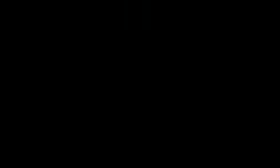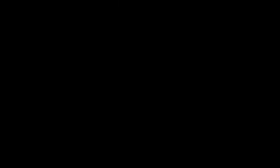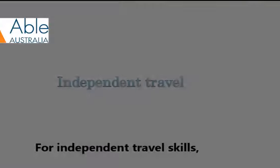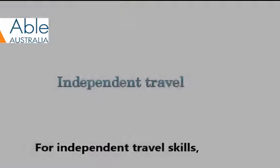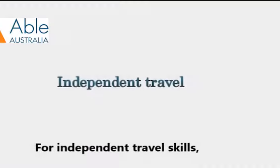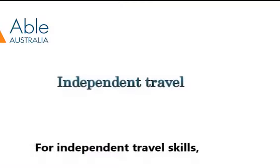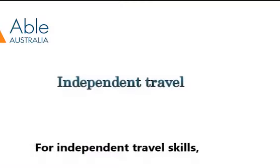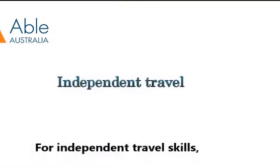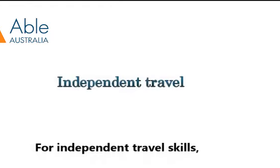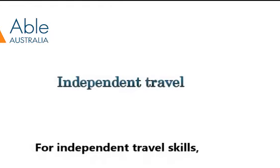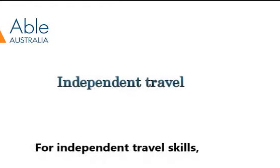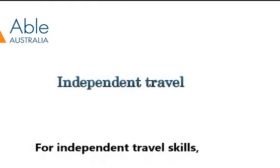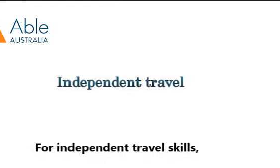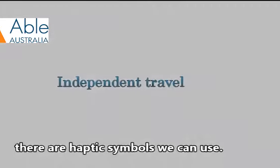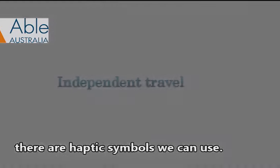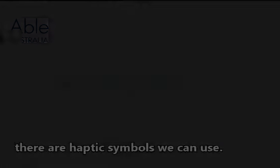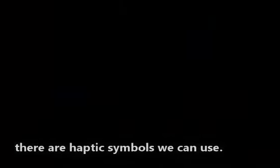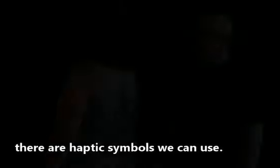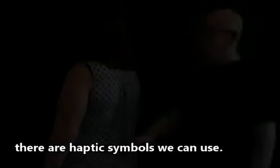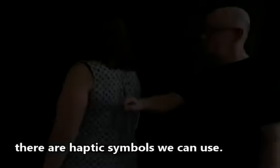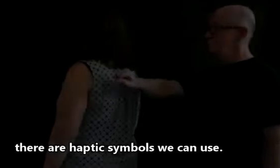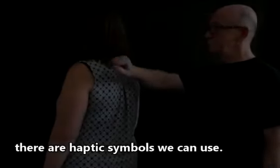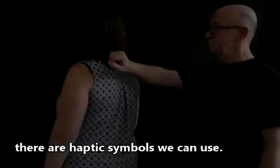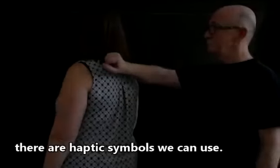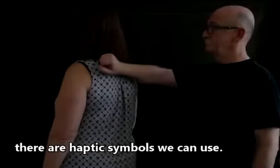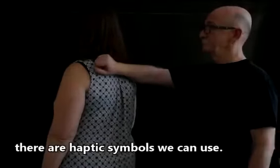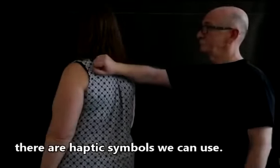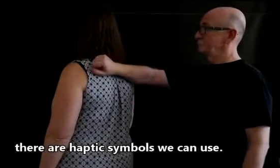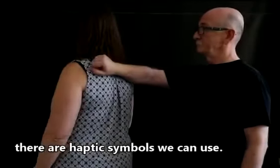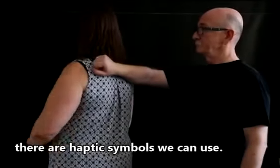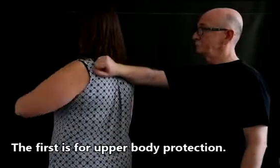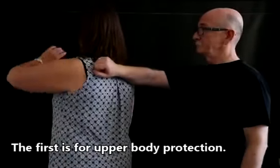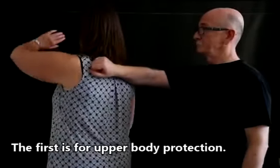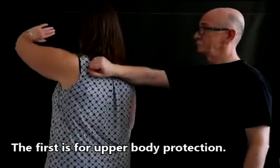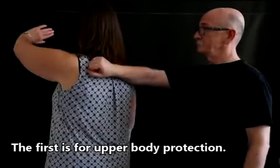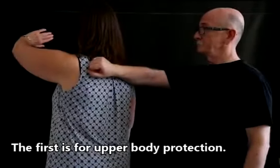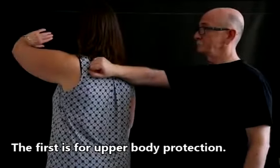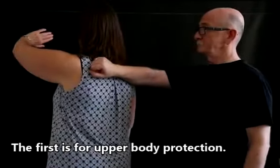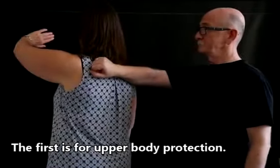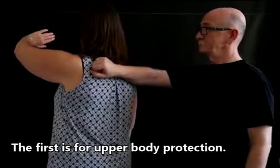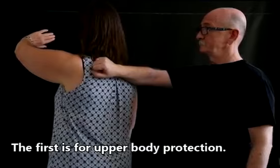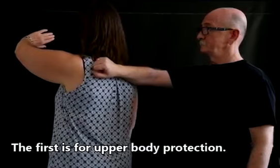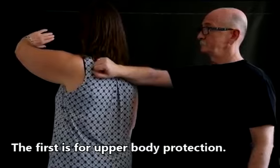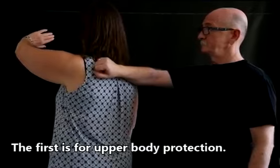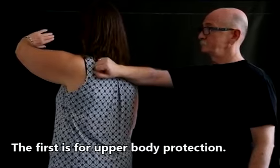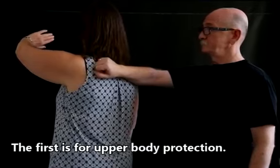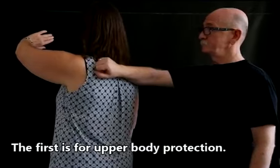For independent travel skills, there are haptic symbols we can use. The first is for upper body protection.